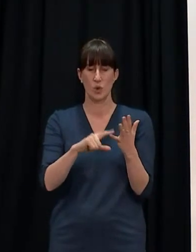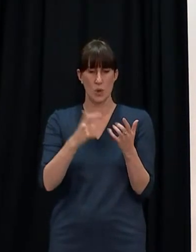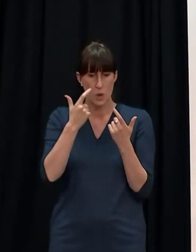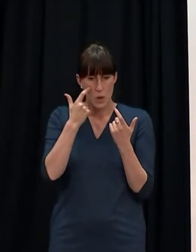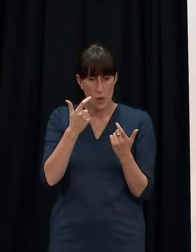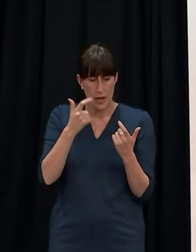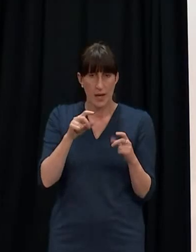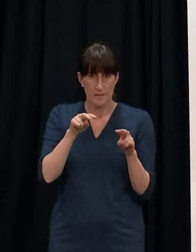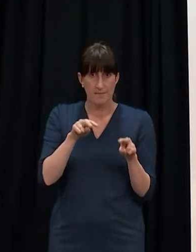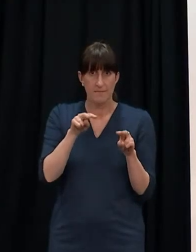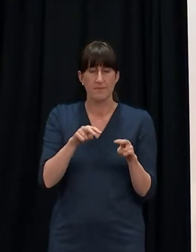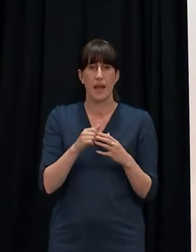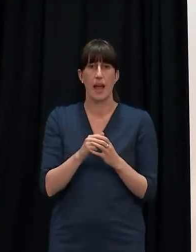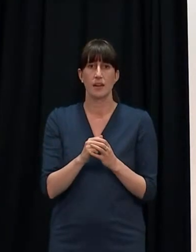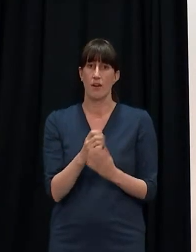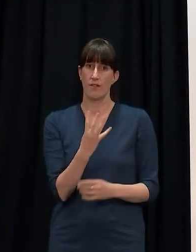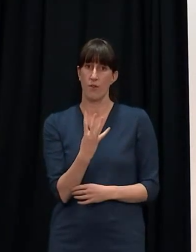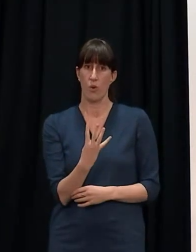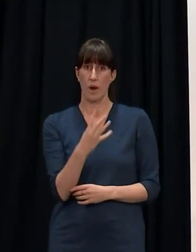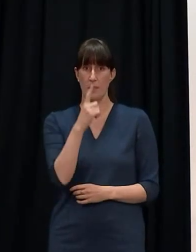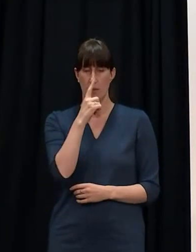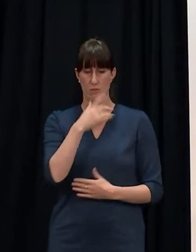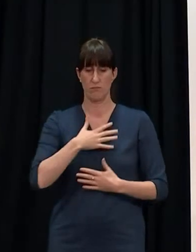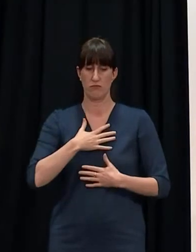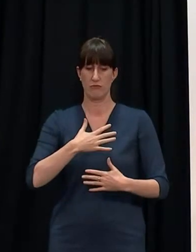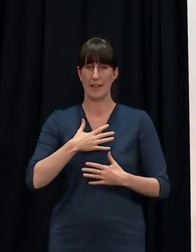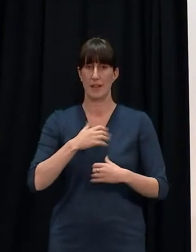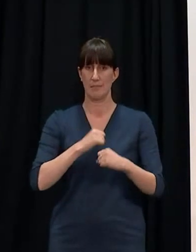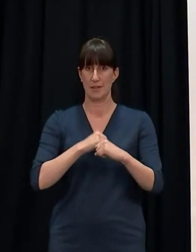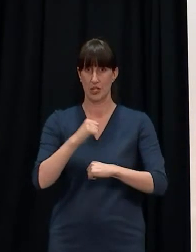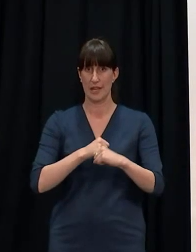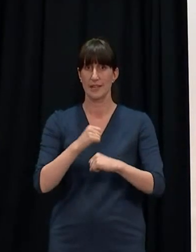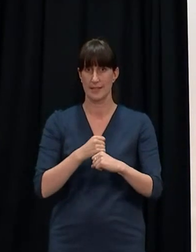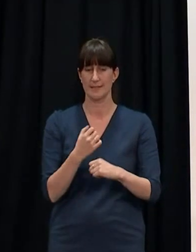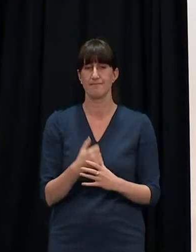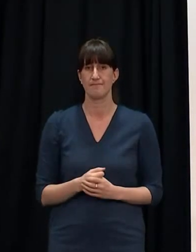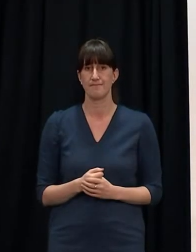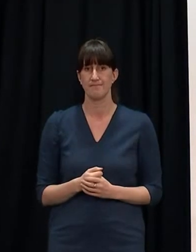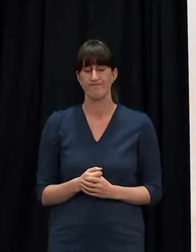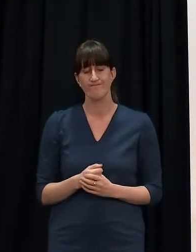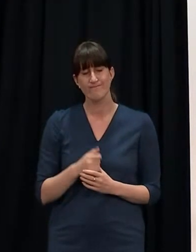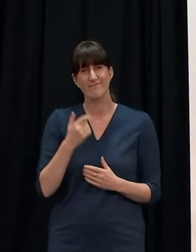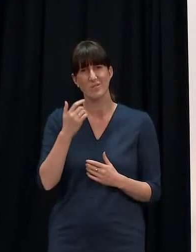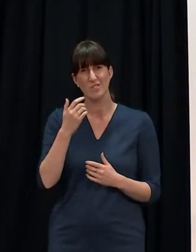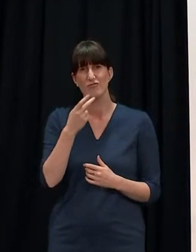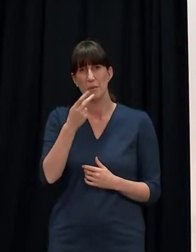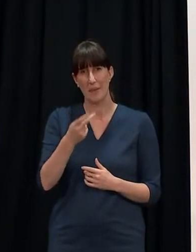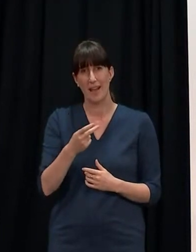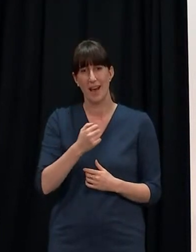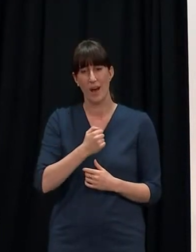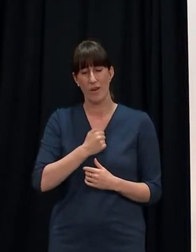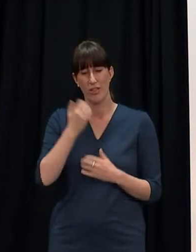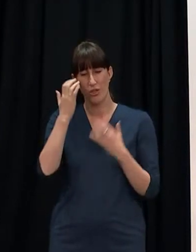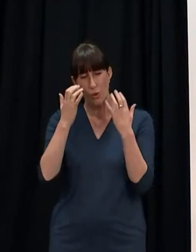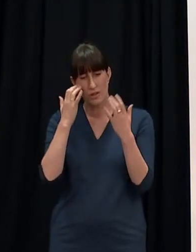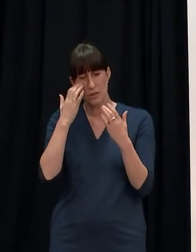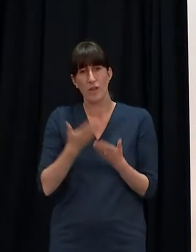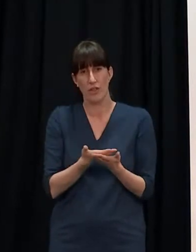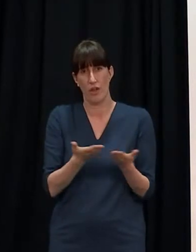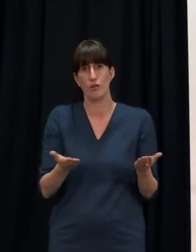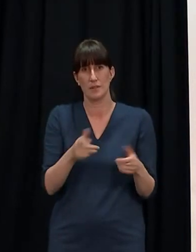being ventilated. I do want to once again just reiterate our thoughts being with those people and their whānau, and I recognise it's a stressful